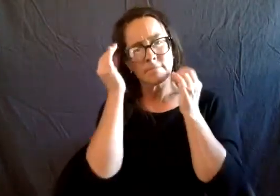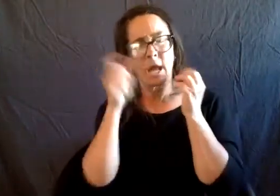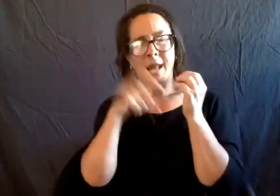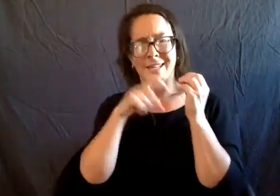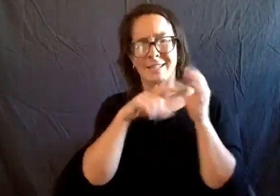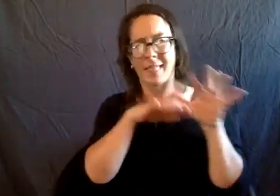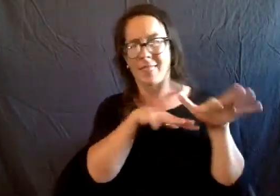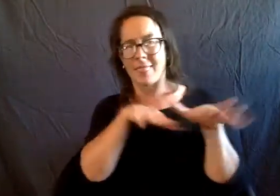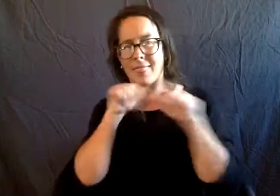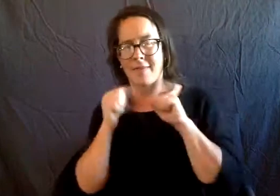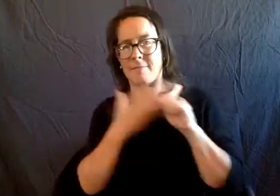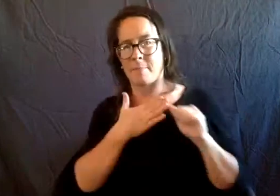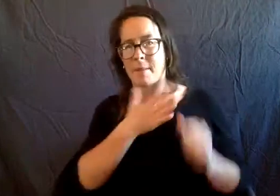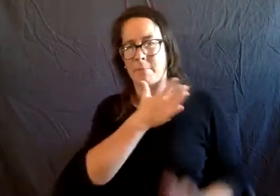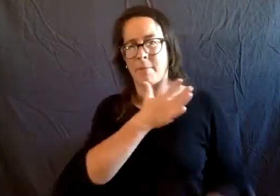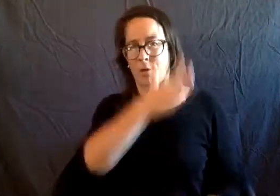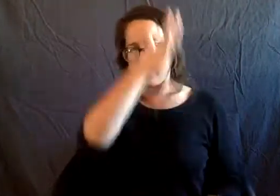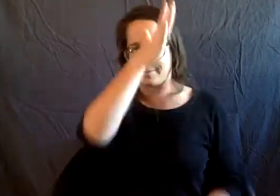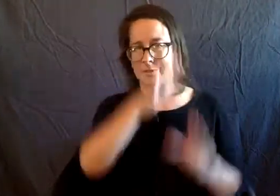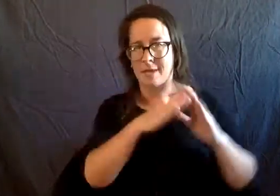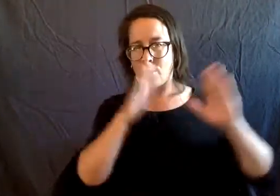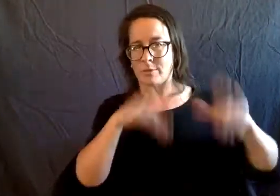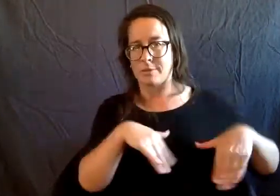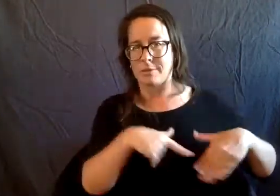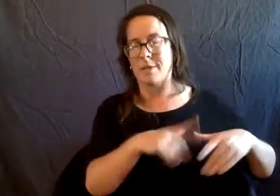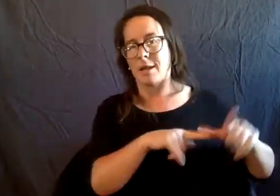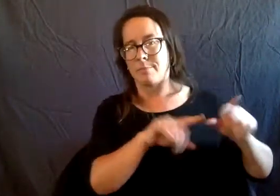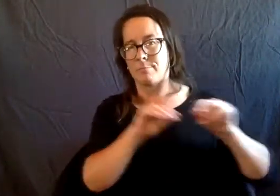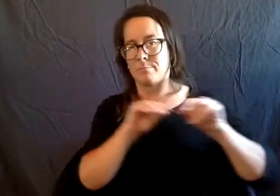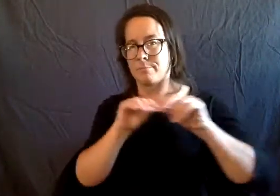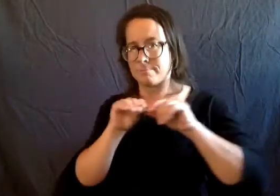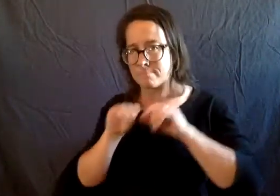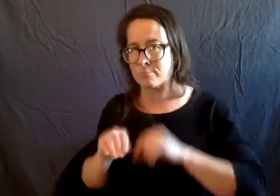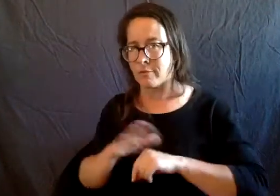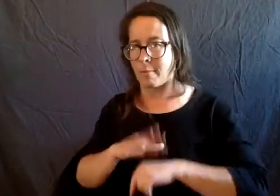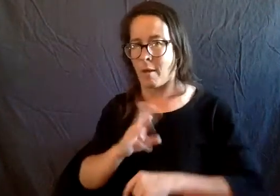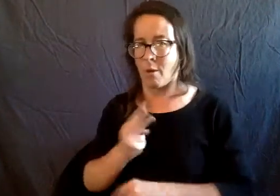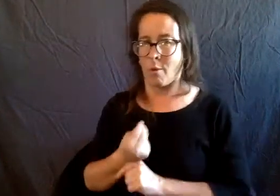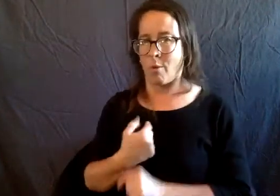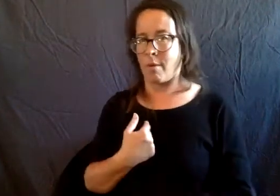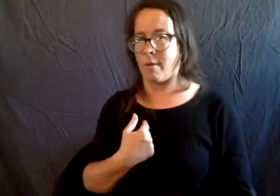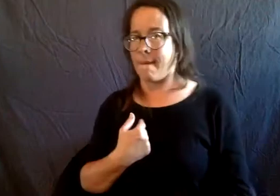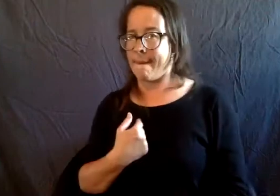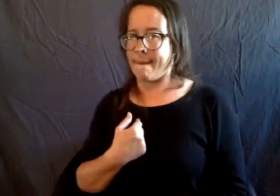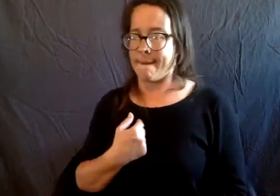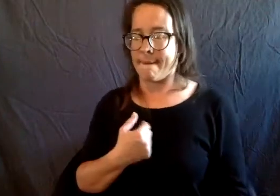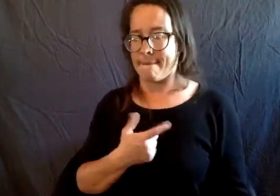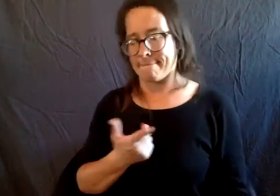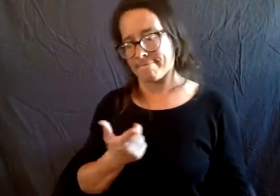LA. I needed to get out of my parents' house. I lived at home until I was 20 with active alcoholism. I pulled a geographic and moved